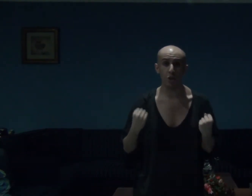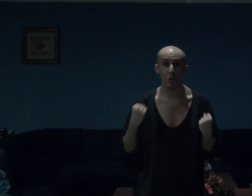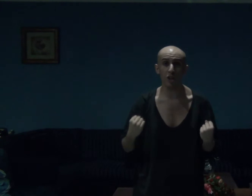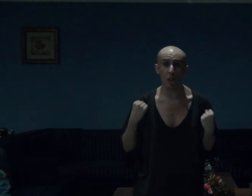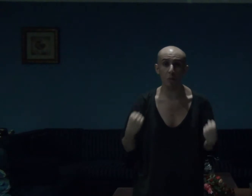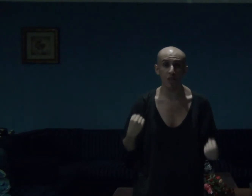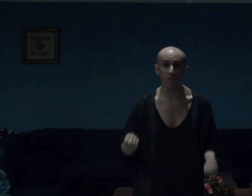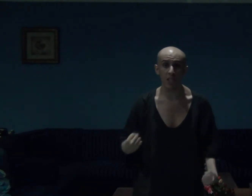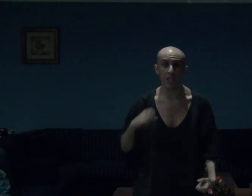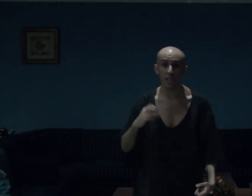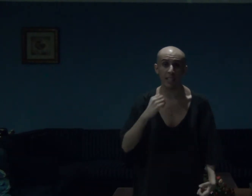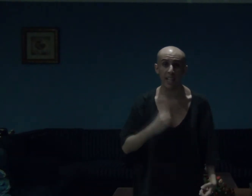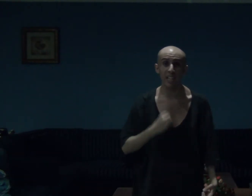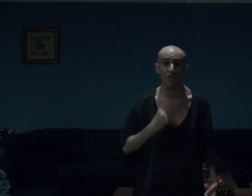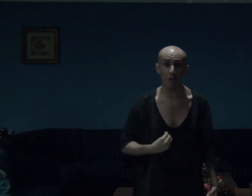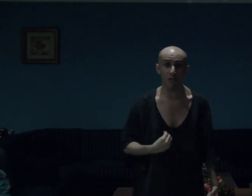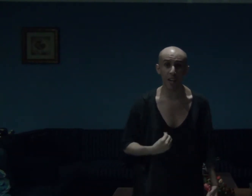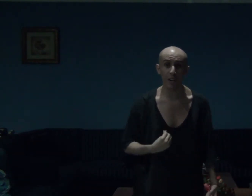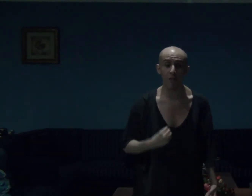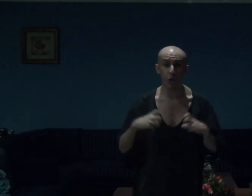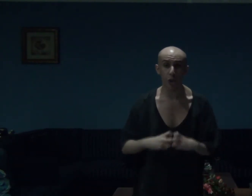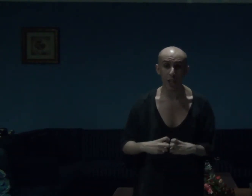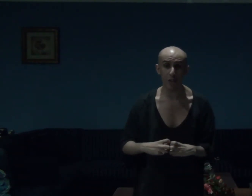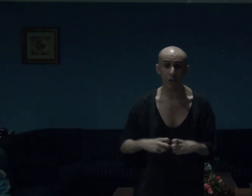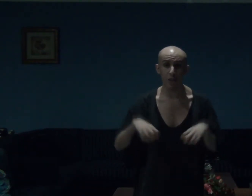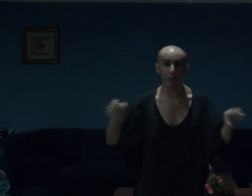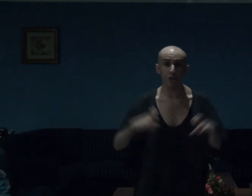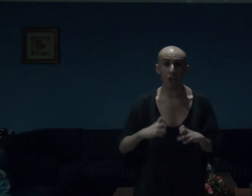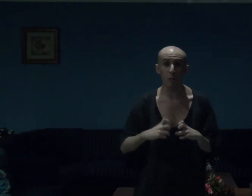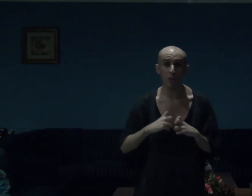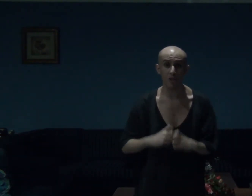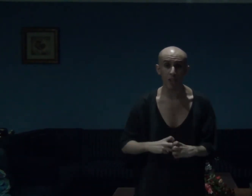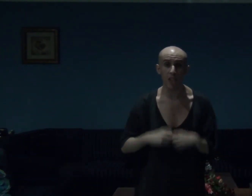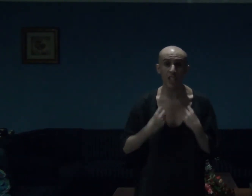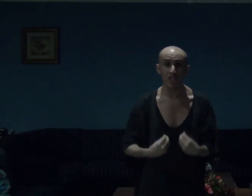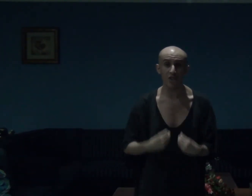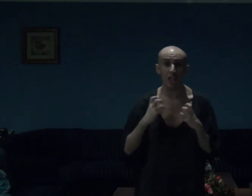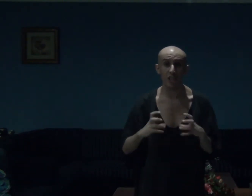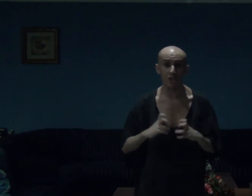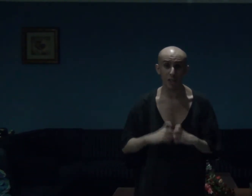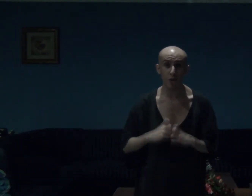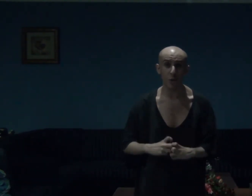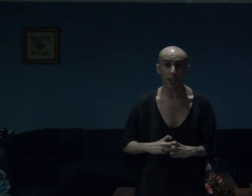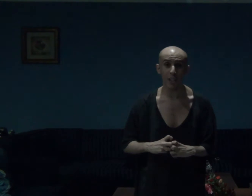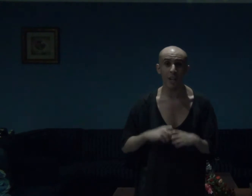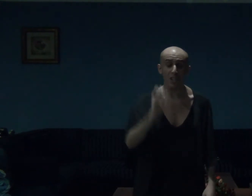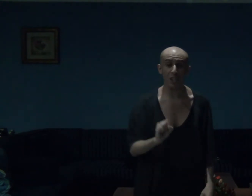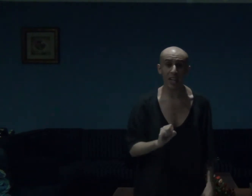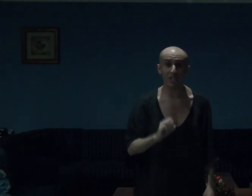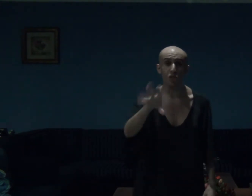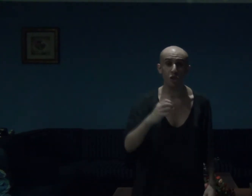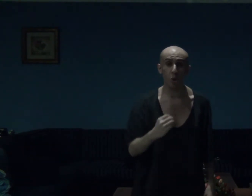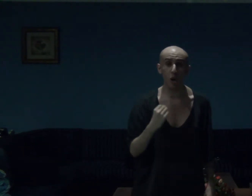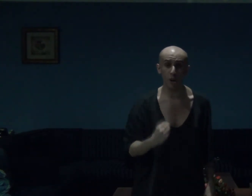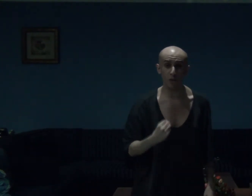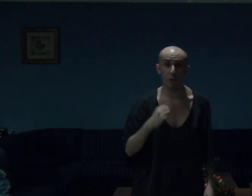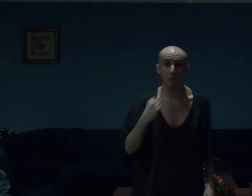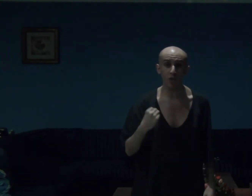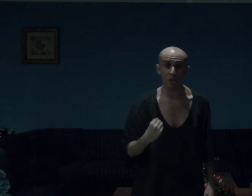strong community that can survive together. This community is Alexandria, and that is so awesome to see